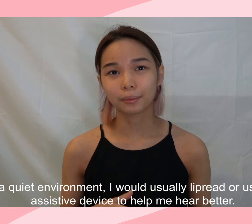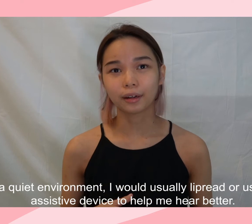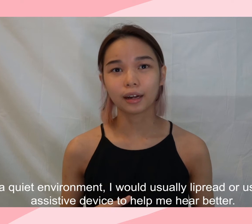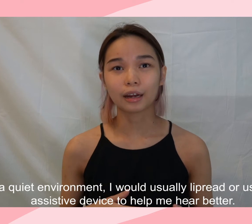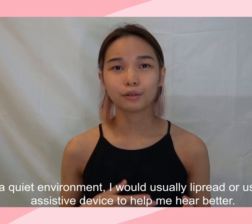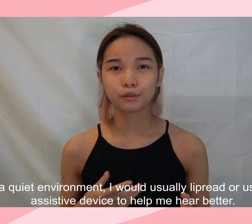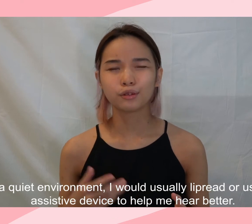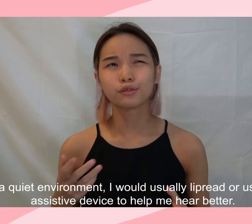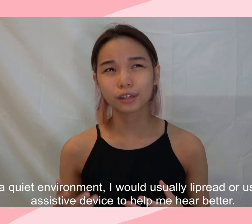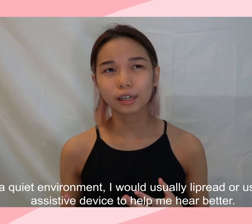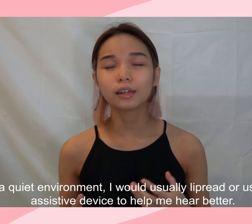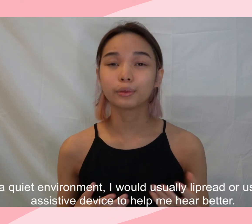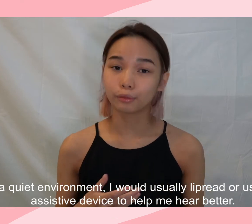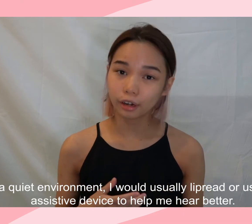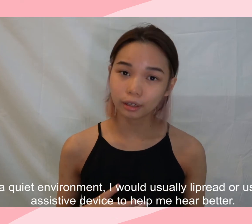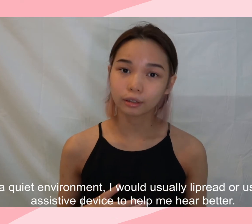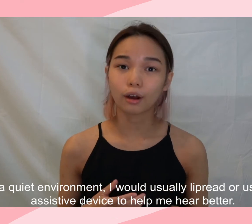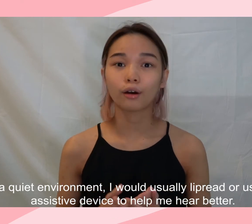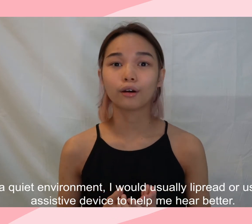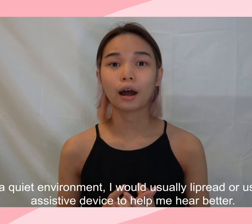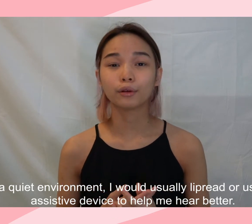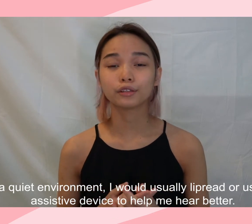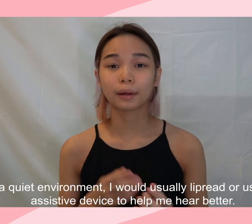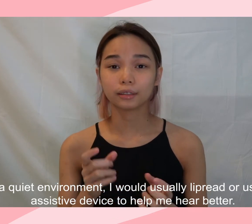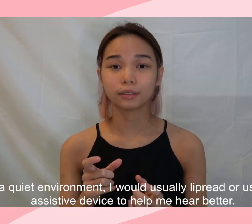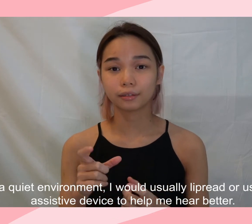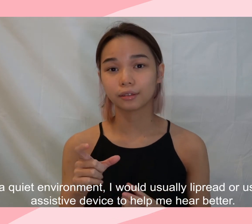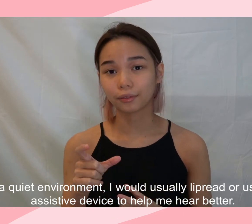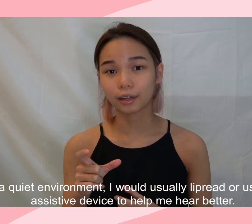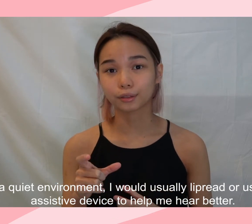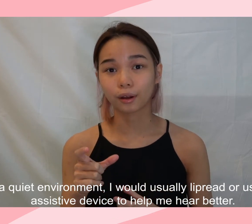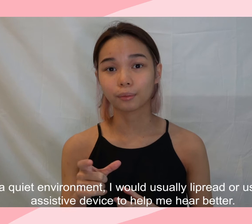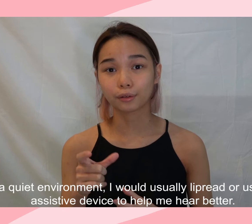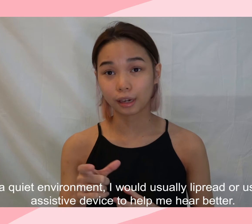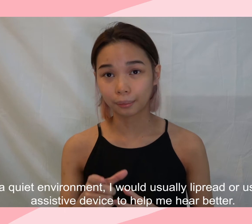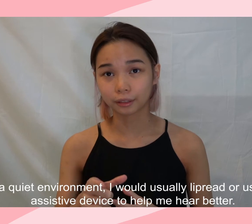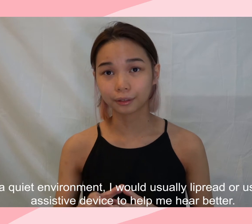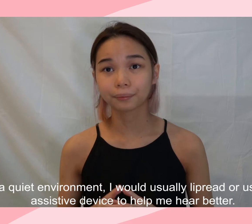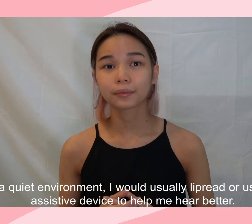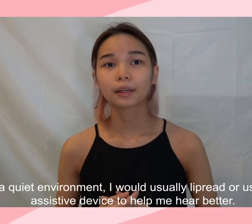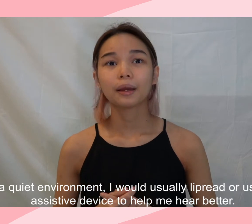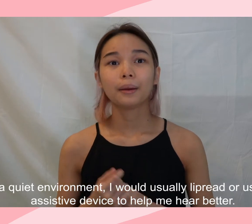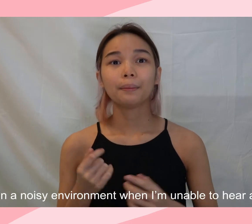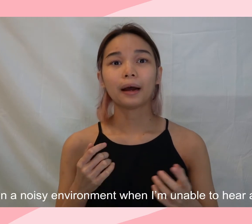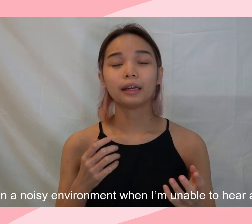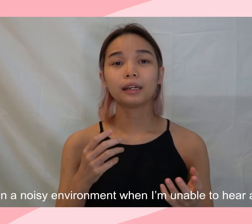environment, I usually lip read, or I will use my assistive device to help me to hear better. But in